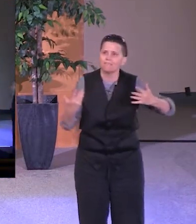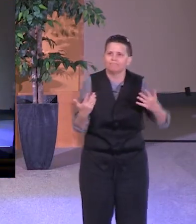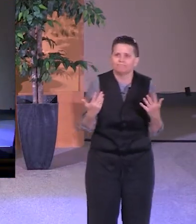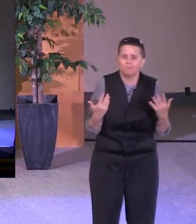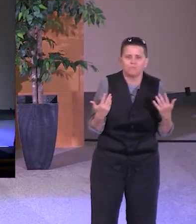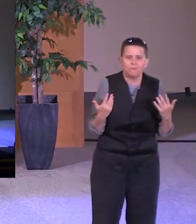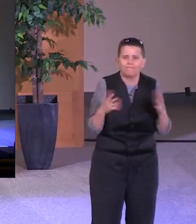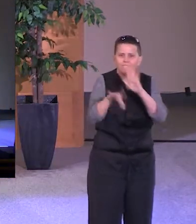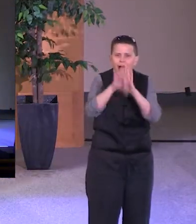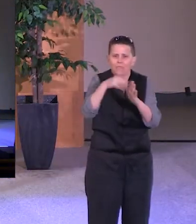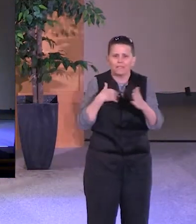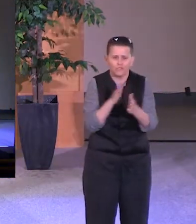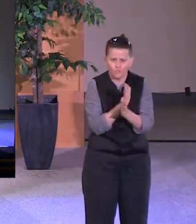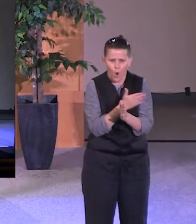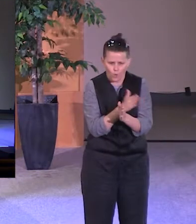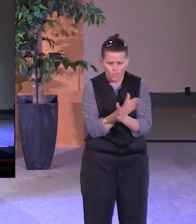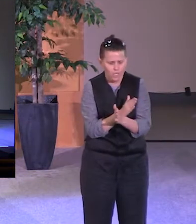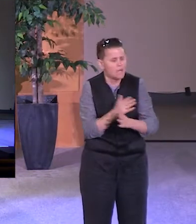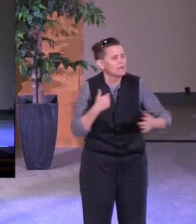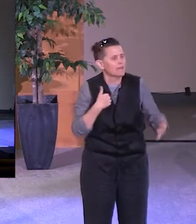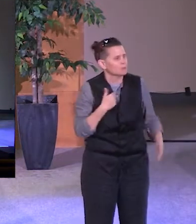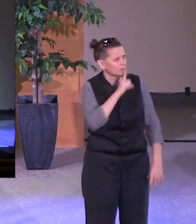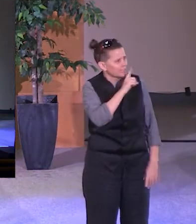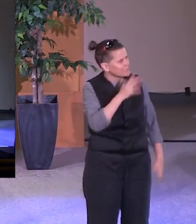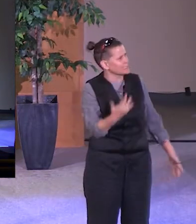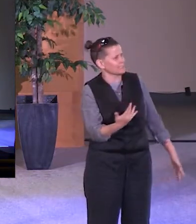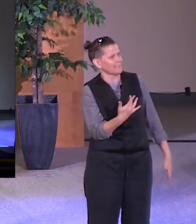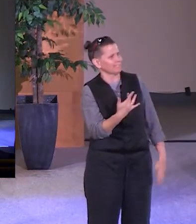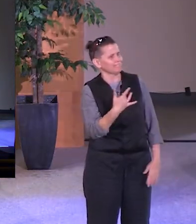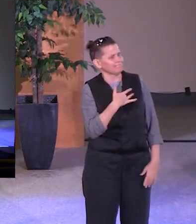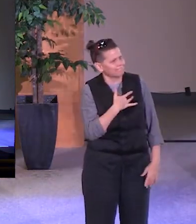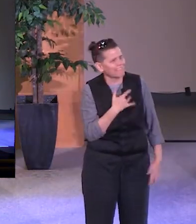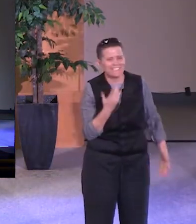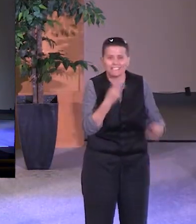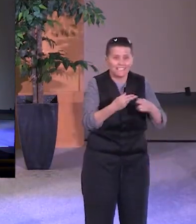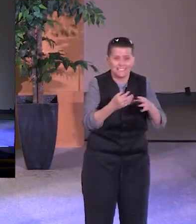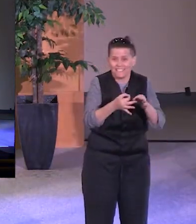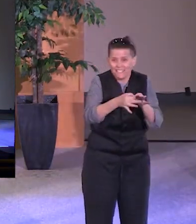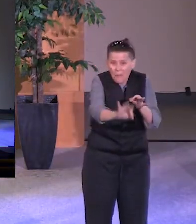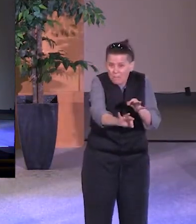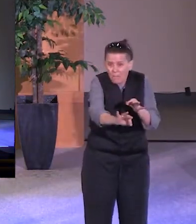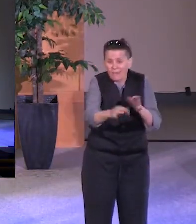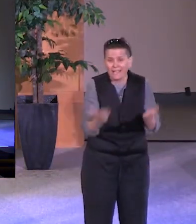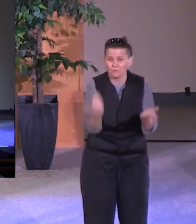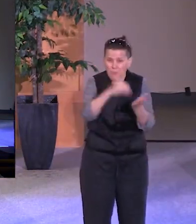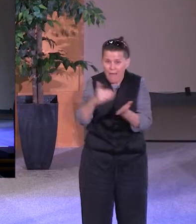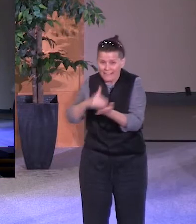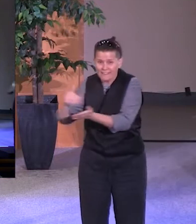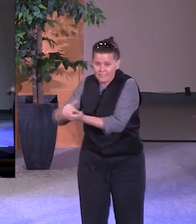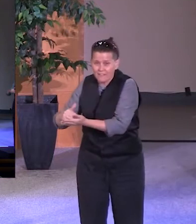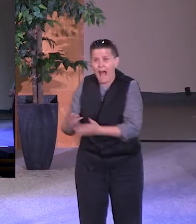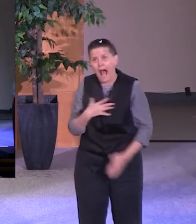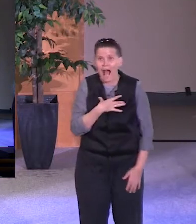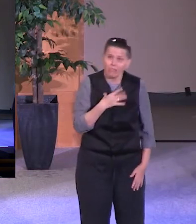share this with you, and the word's going to be on the board. So it's simple, it's repetitive. I think it's fun. If you like it, we'll